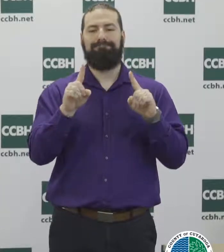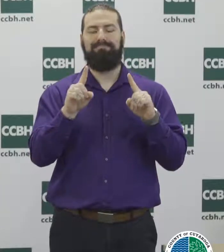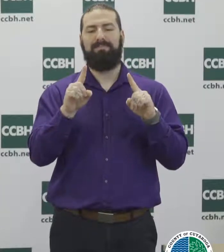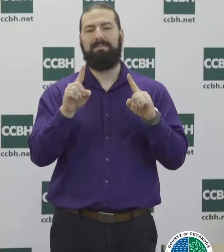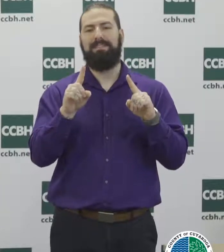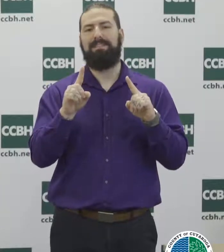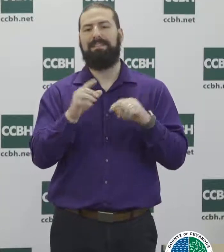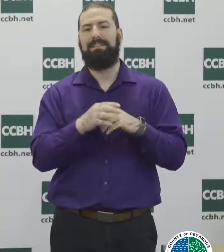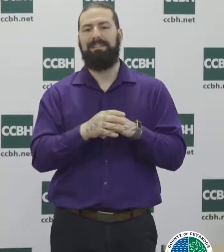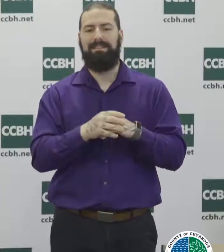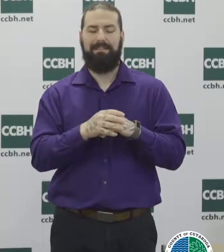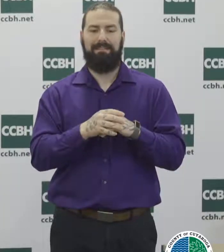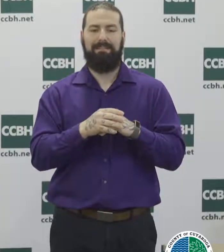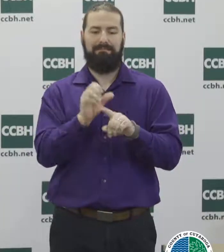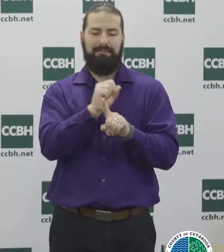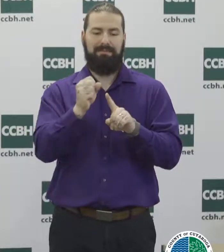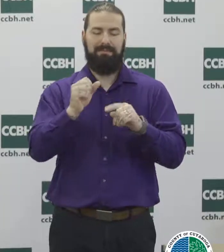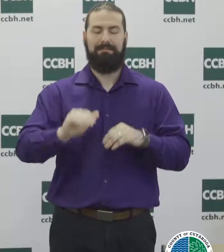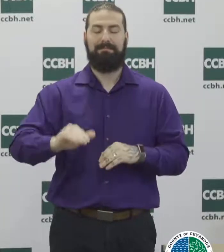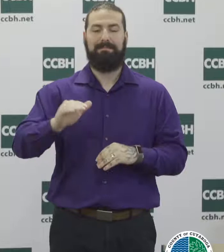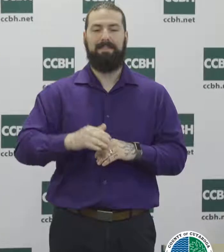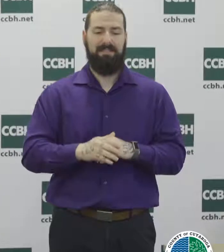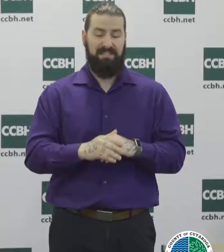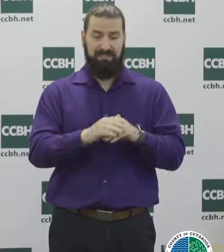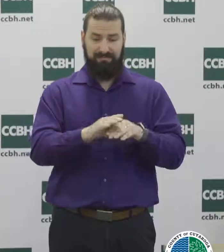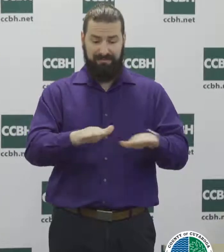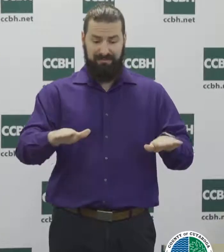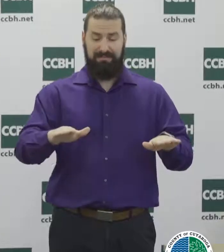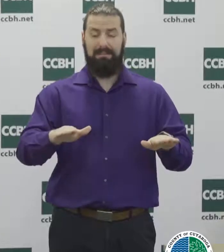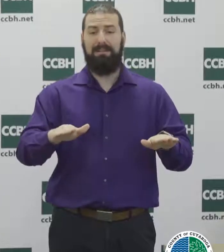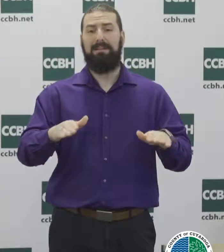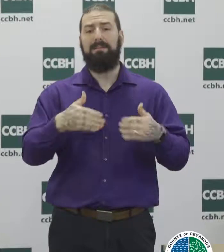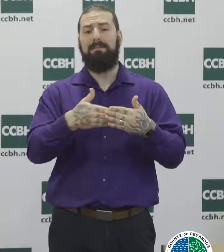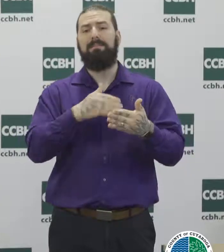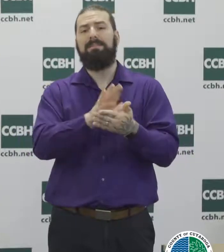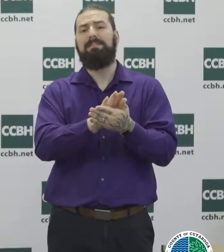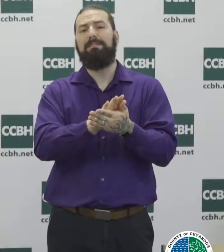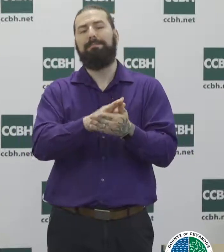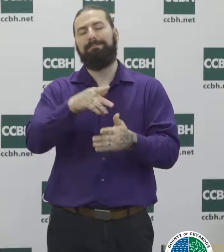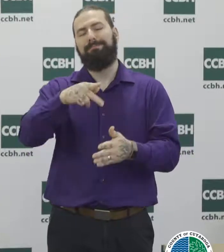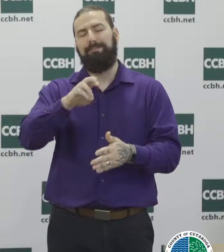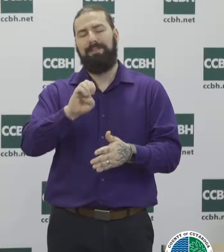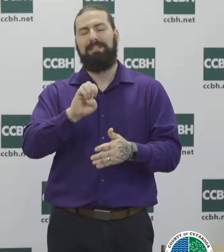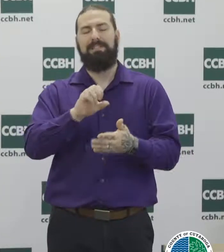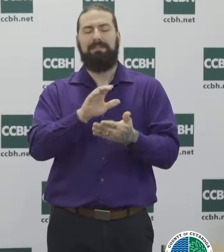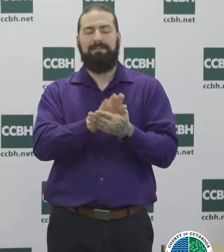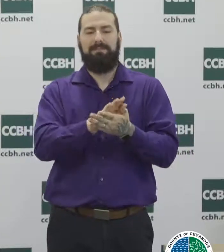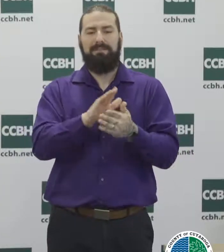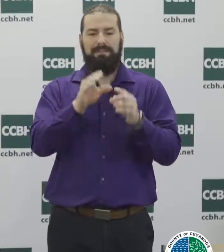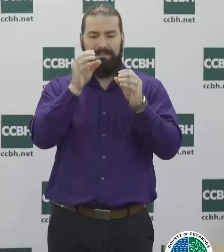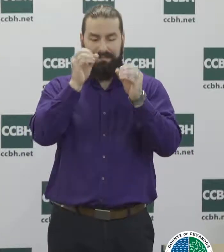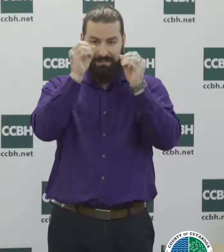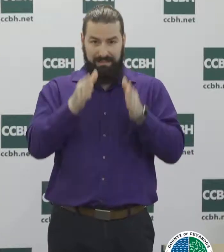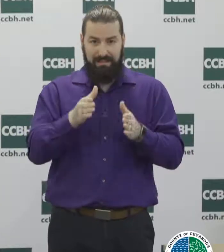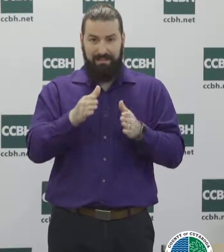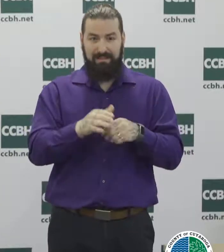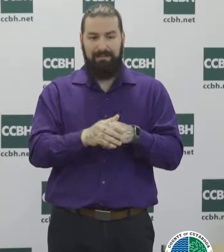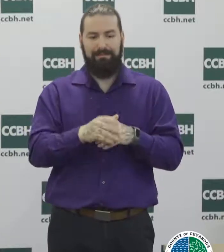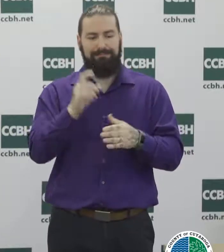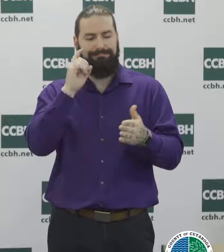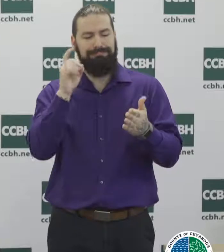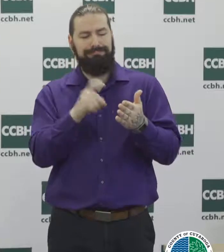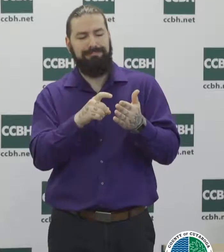is identified as behavioral problems by preschool teachers, and children are expelled from childcare at higher